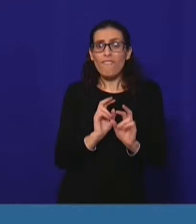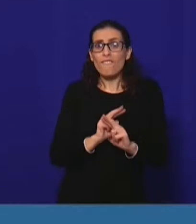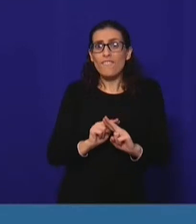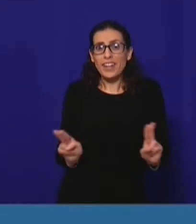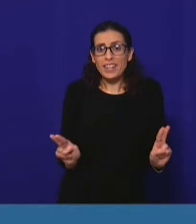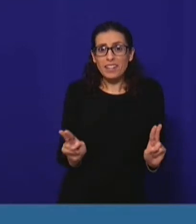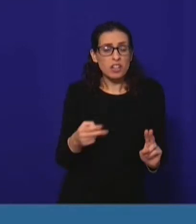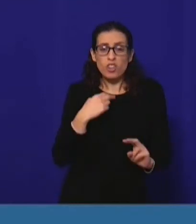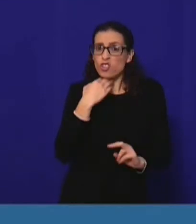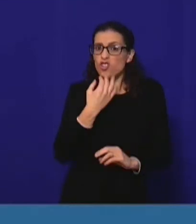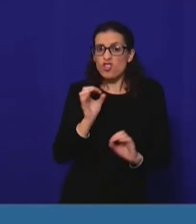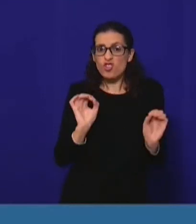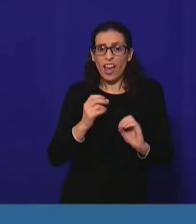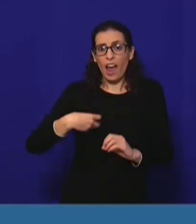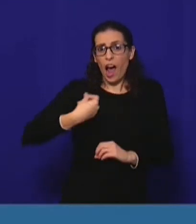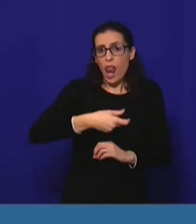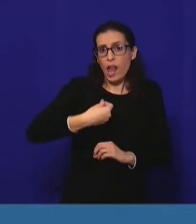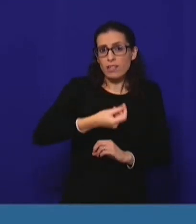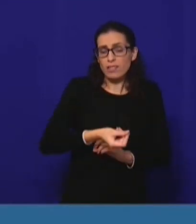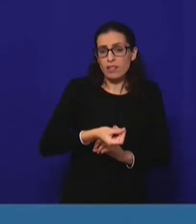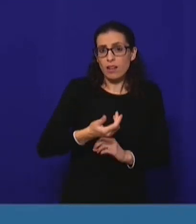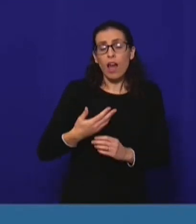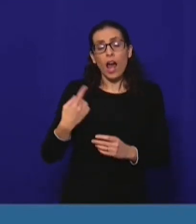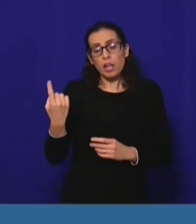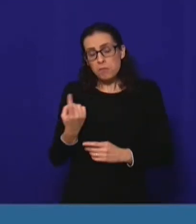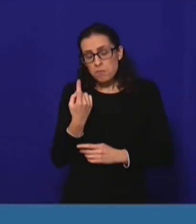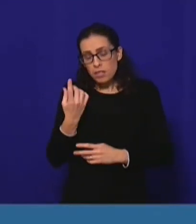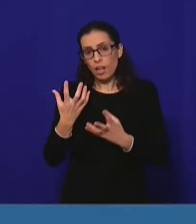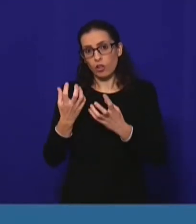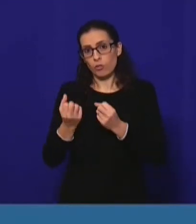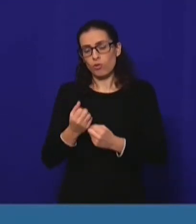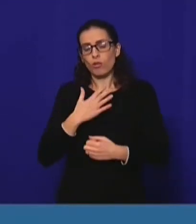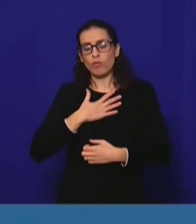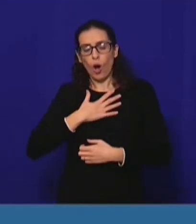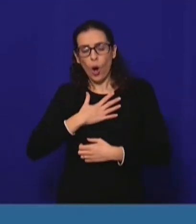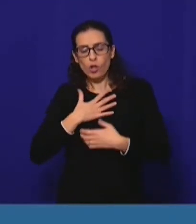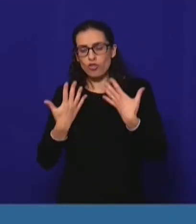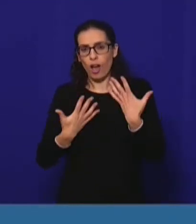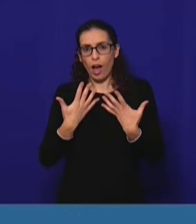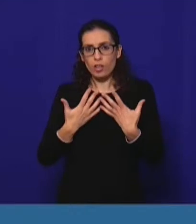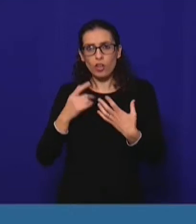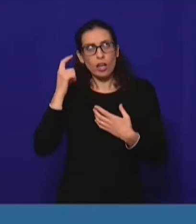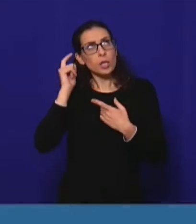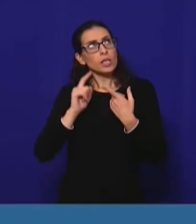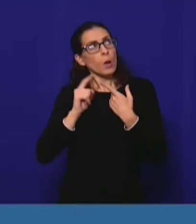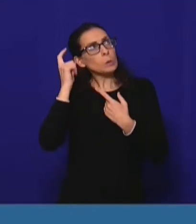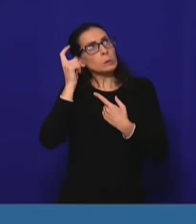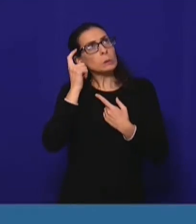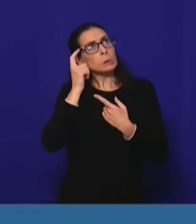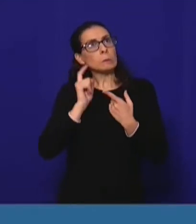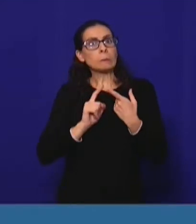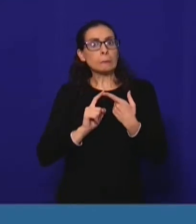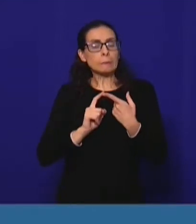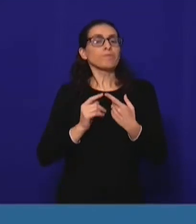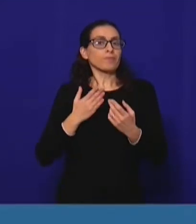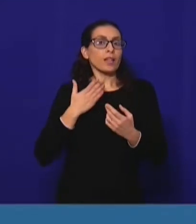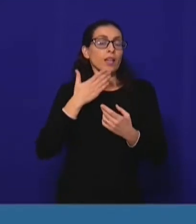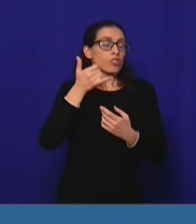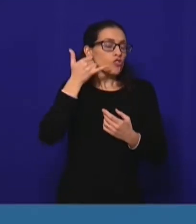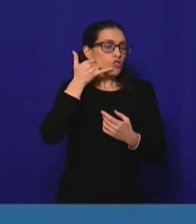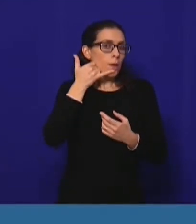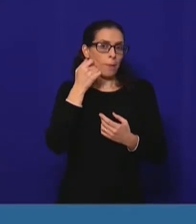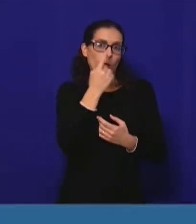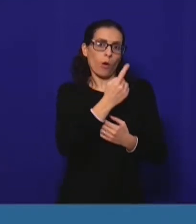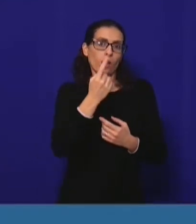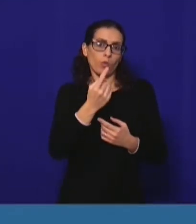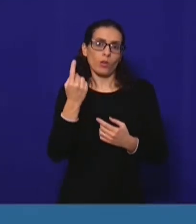aħna nappellaw lil pubbliku li dawk li huma għandhom xi sintomi jew inkella għandhom suspett li huma setgħu kienu esposti, ċemplu lilna